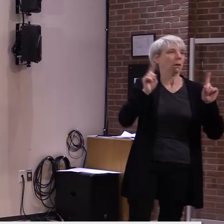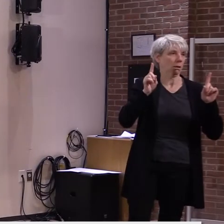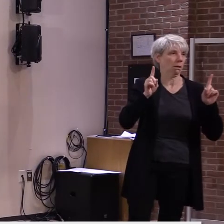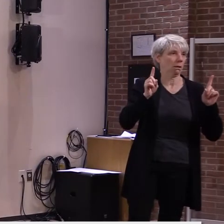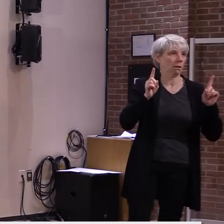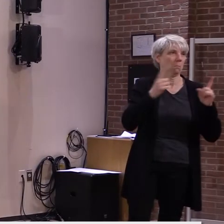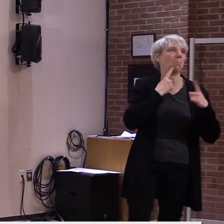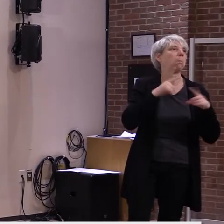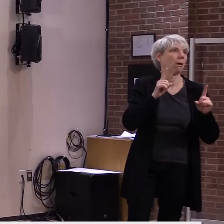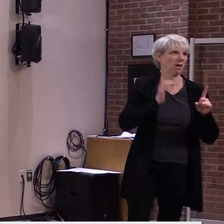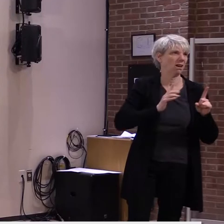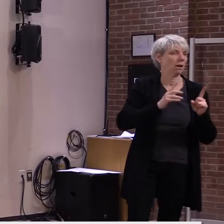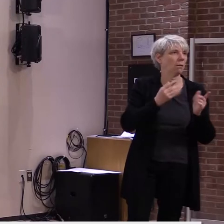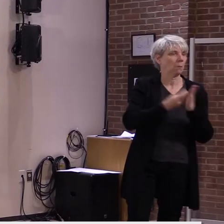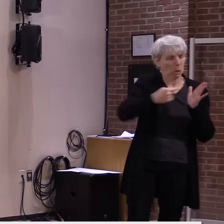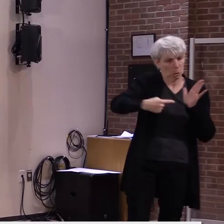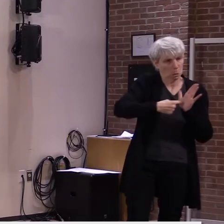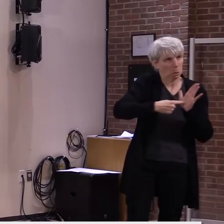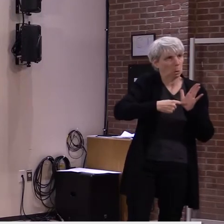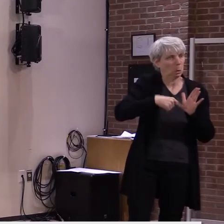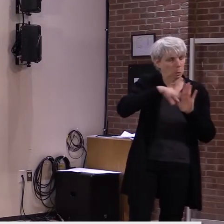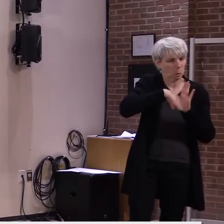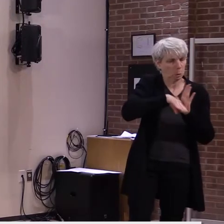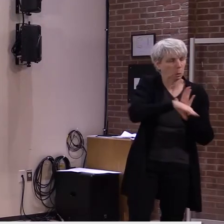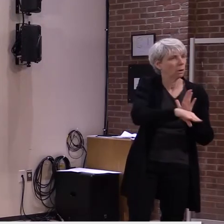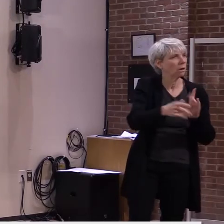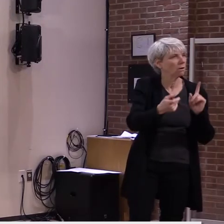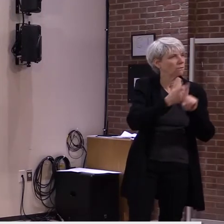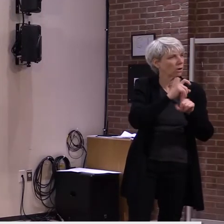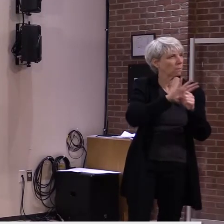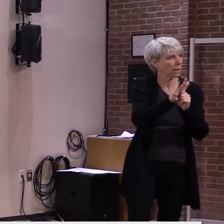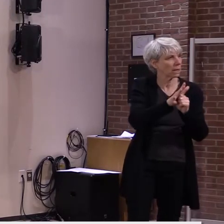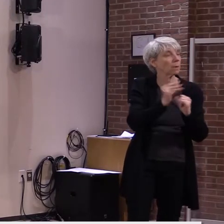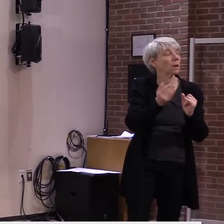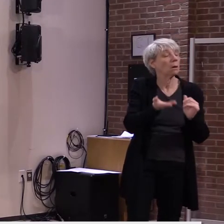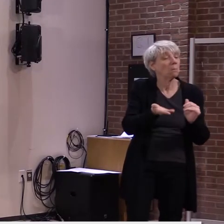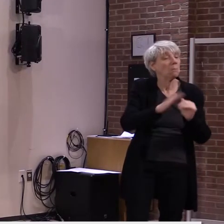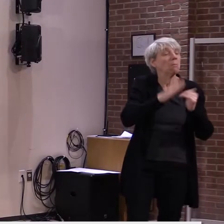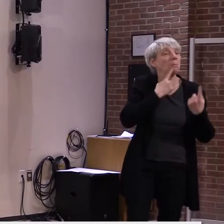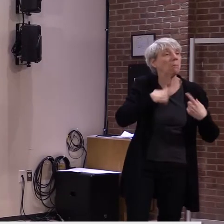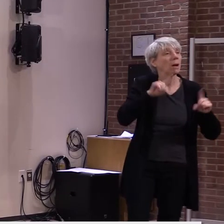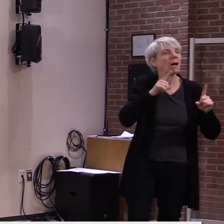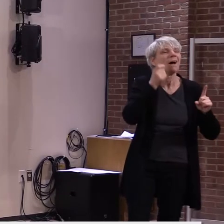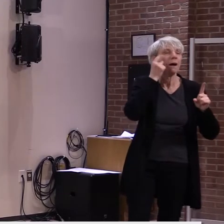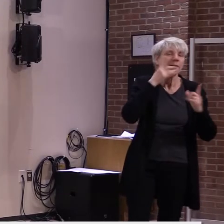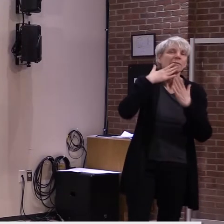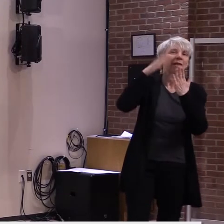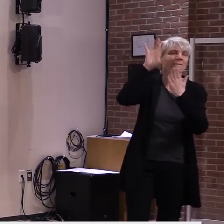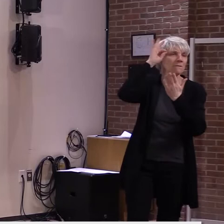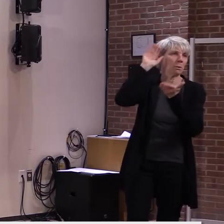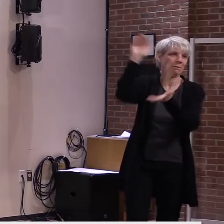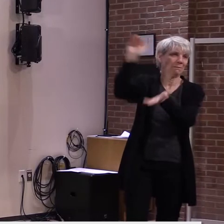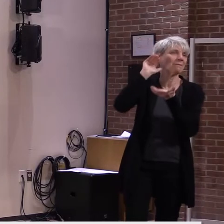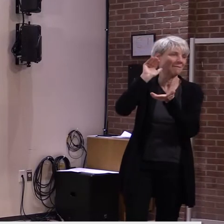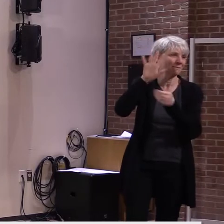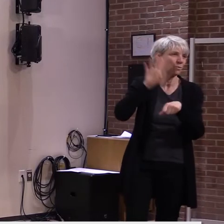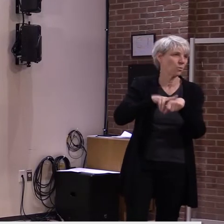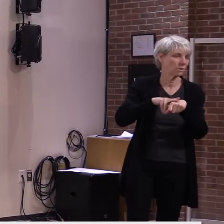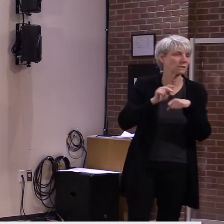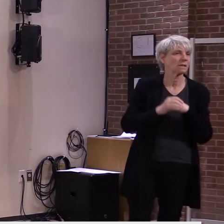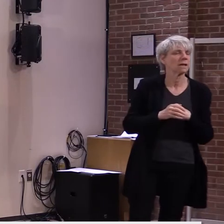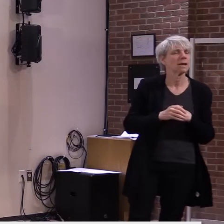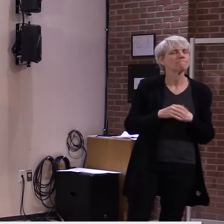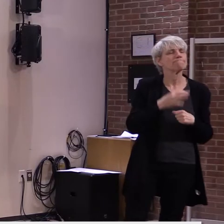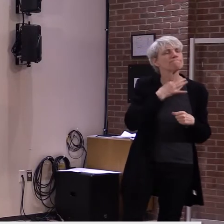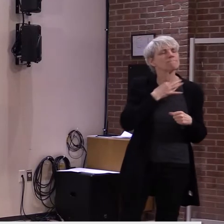they received. And I'm just wondering, what can you say about Vermont's hospital system? I